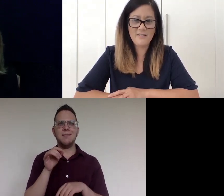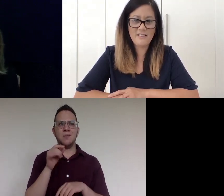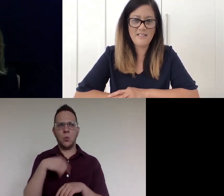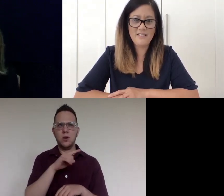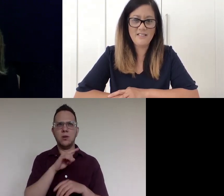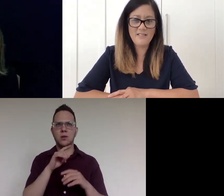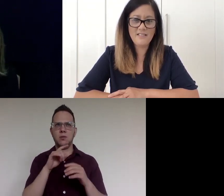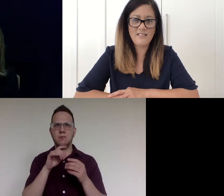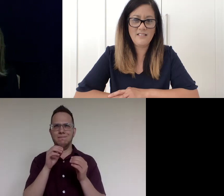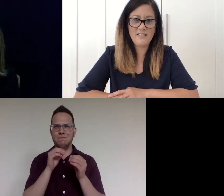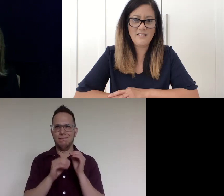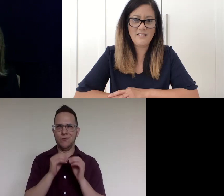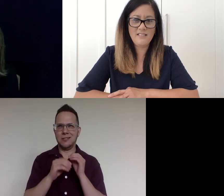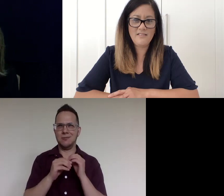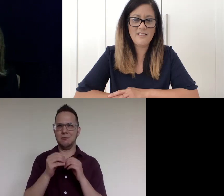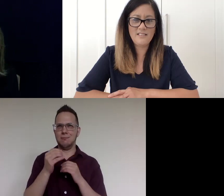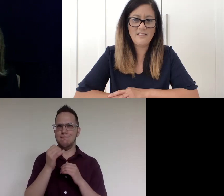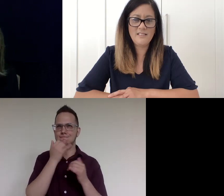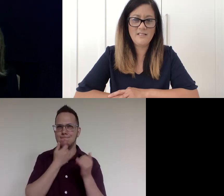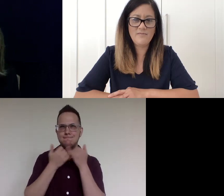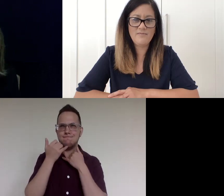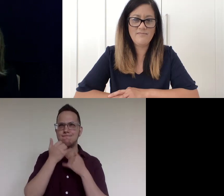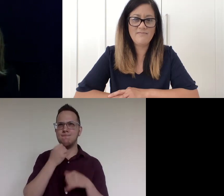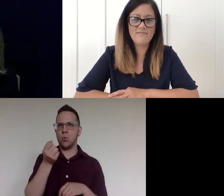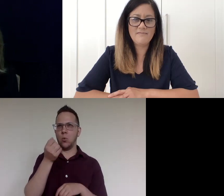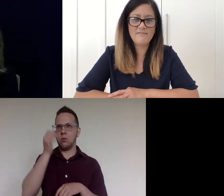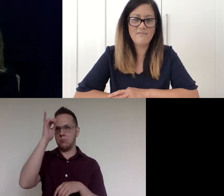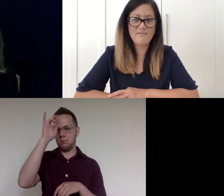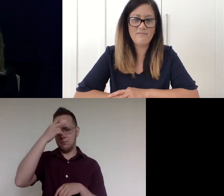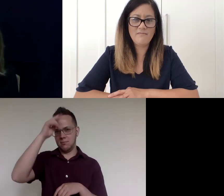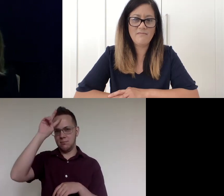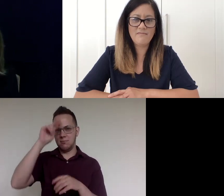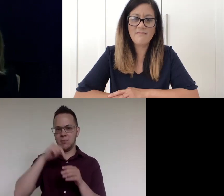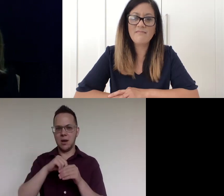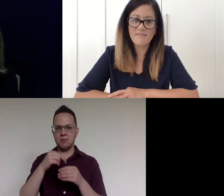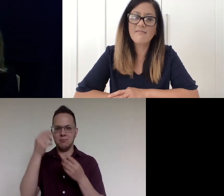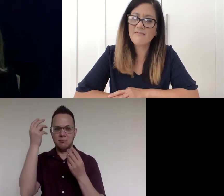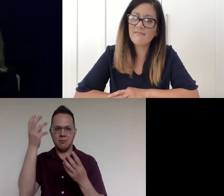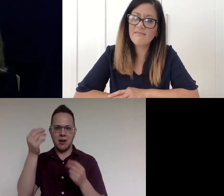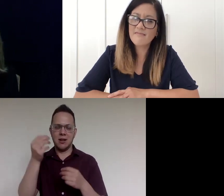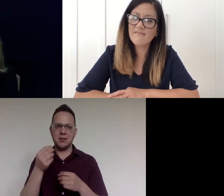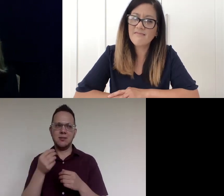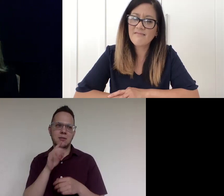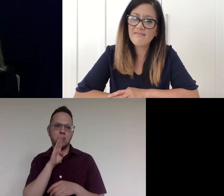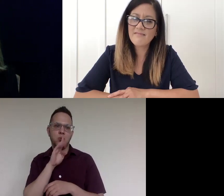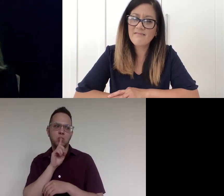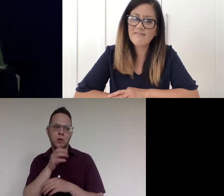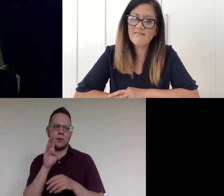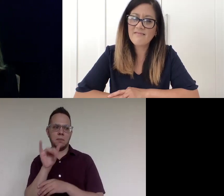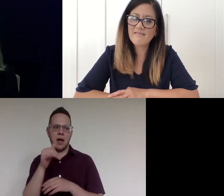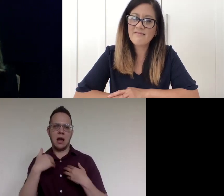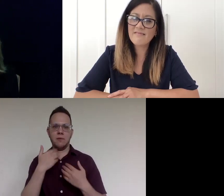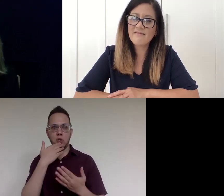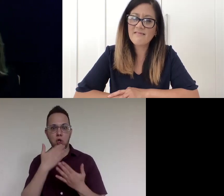who is, I would just say, someone in the community who is well respected by the community.